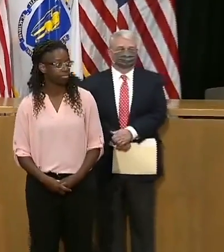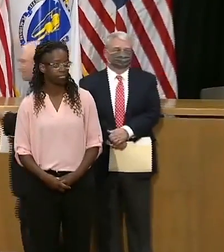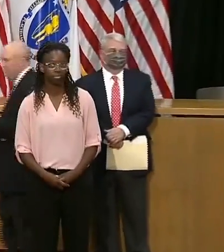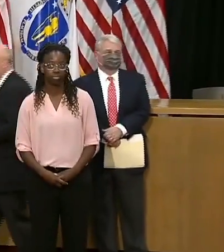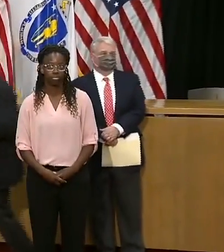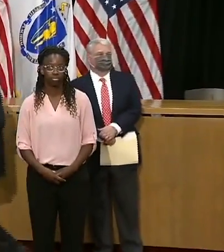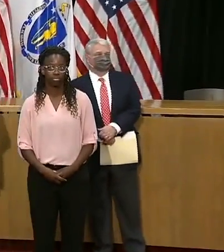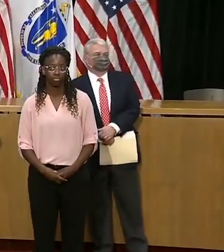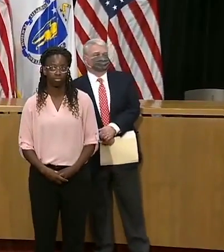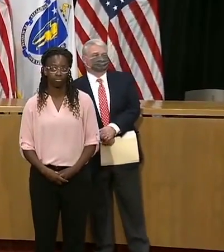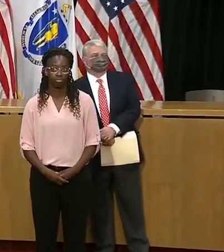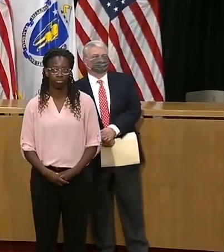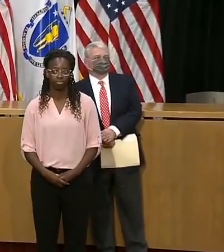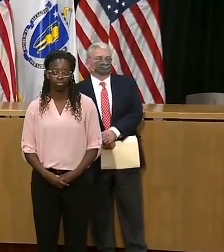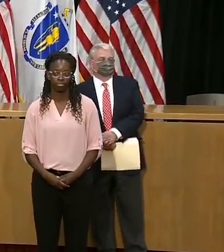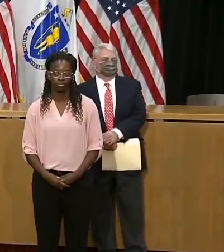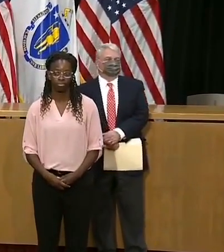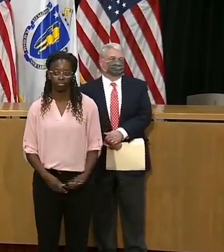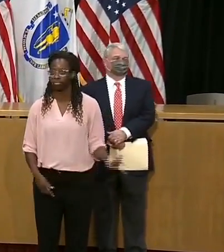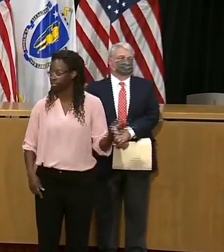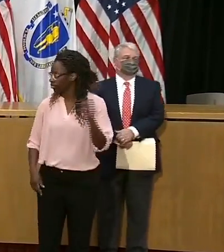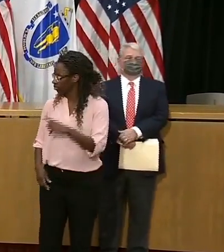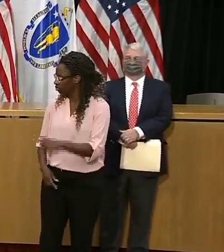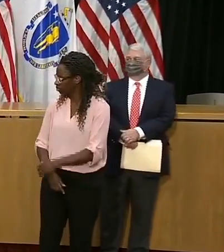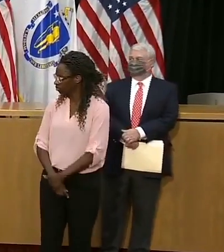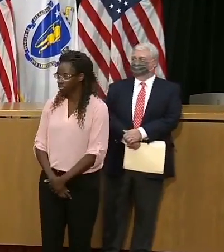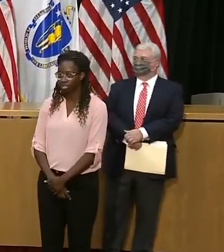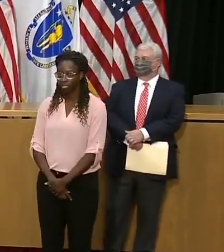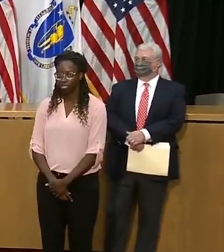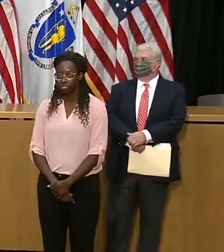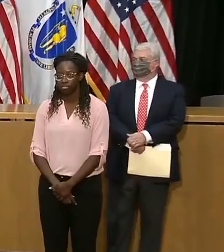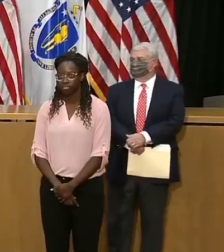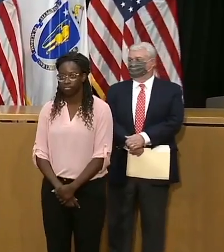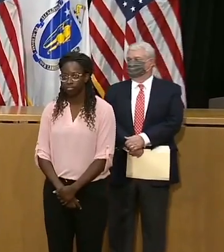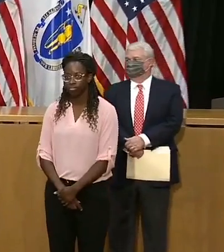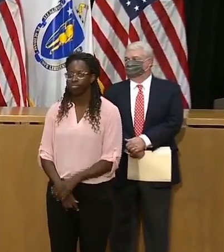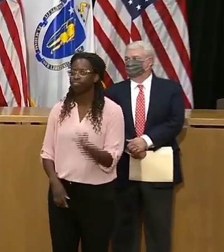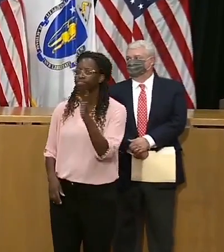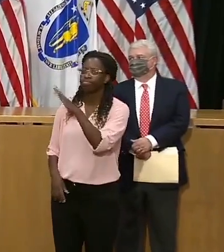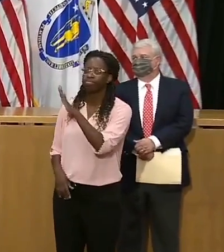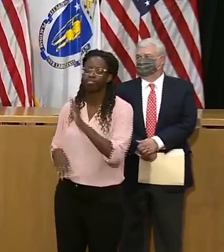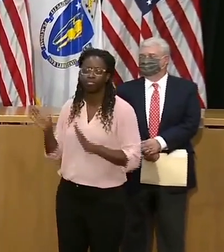100,000 or so small businesses have gone out of business, and we've heard things from Mass